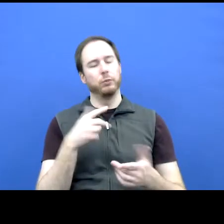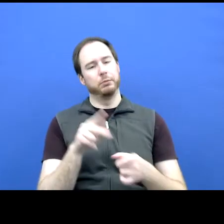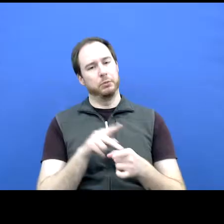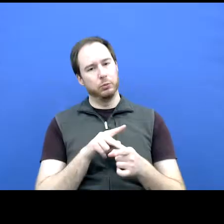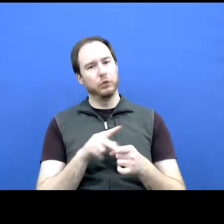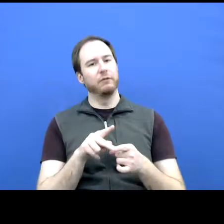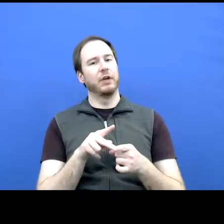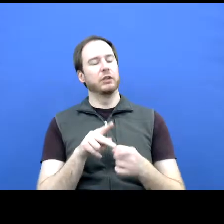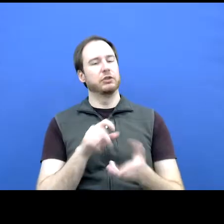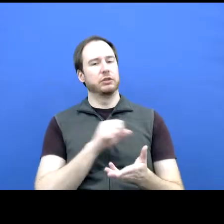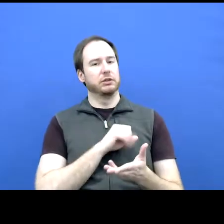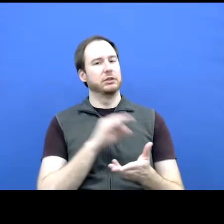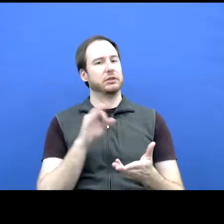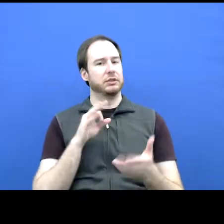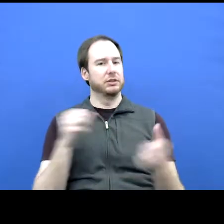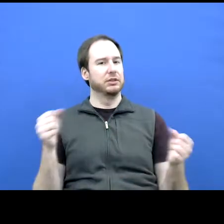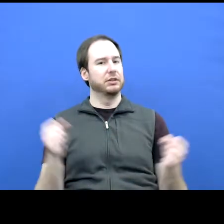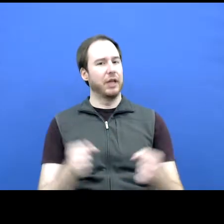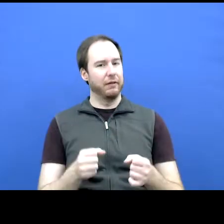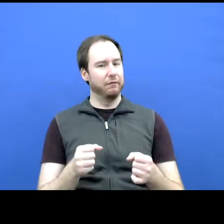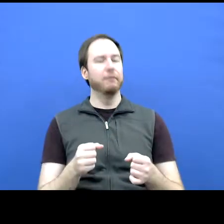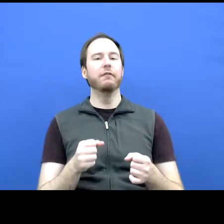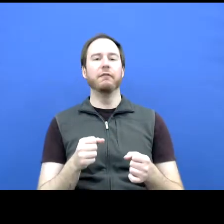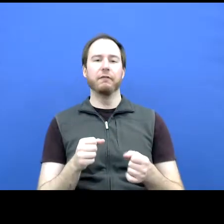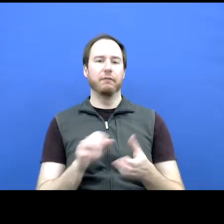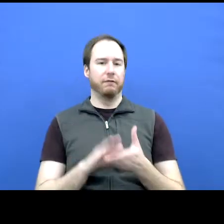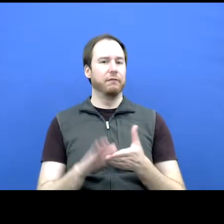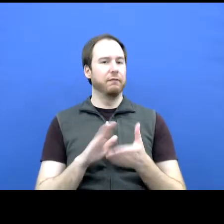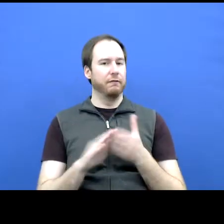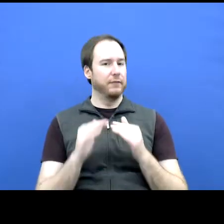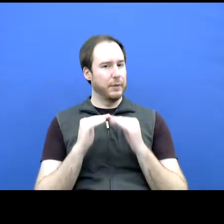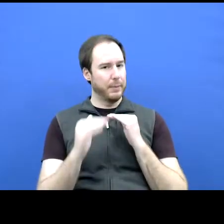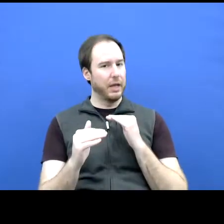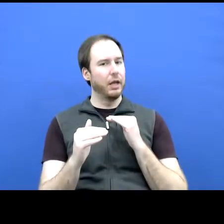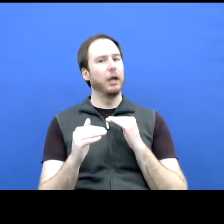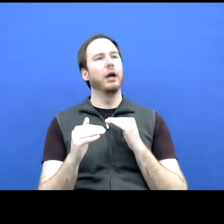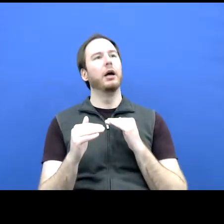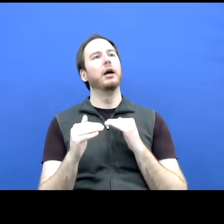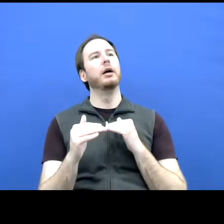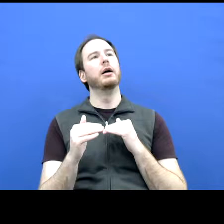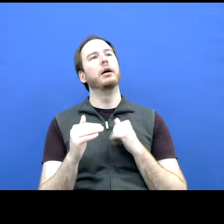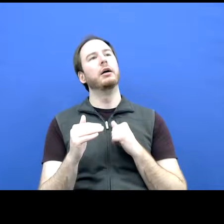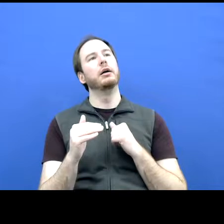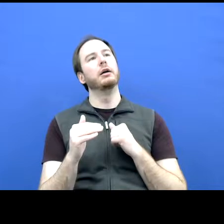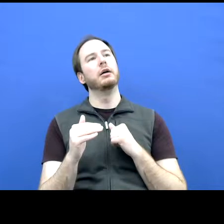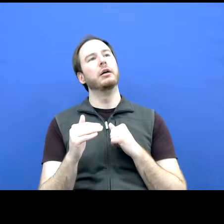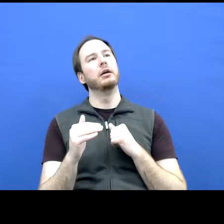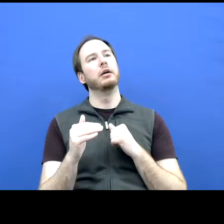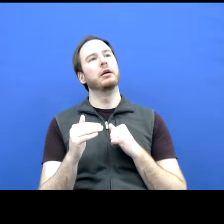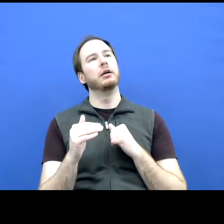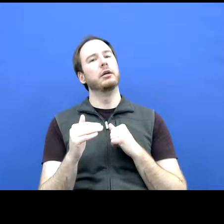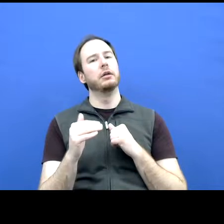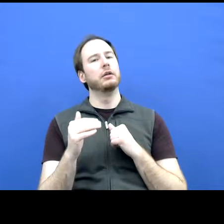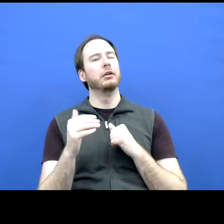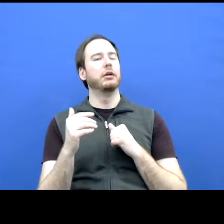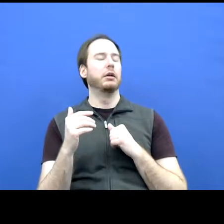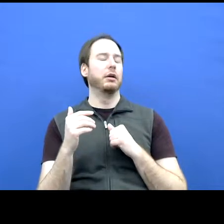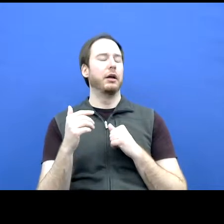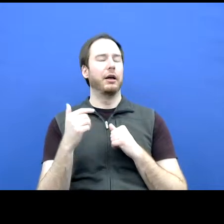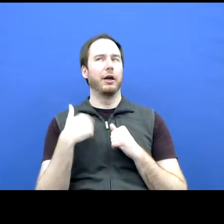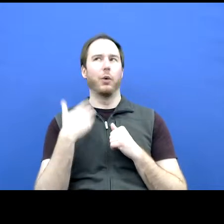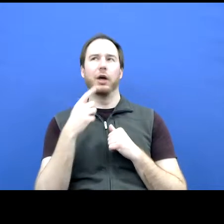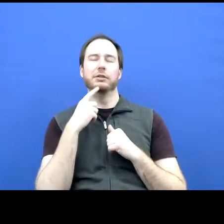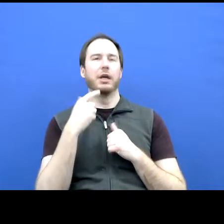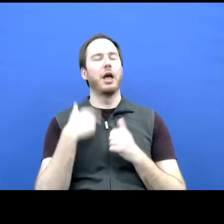professionally staffed, well-maintained, and dare I say, I run a tight ship, closely